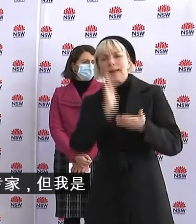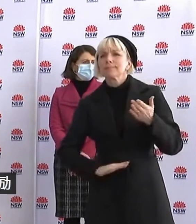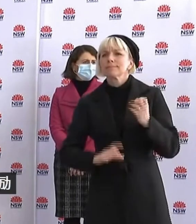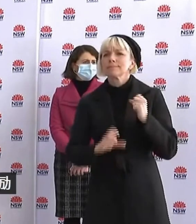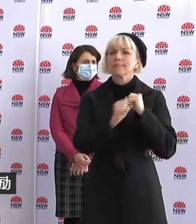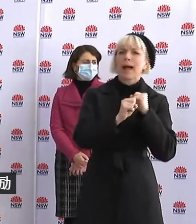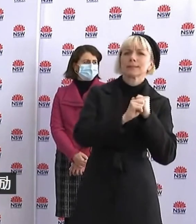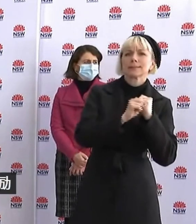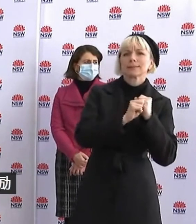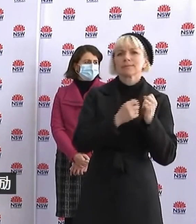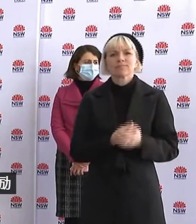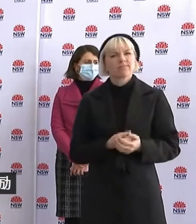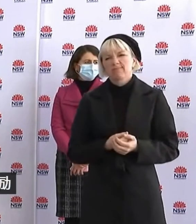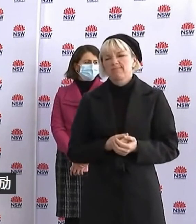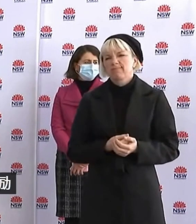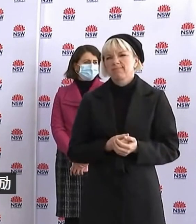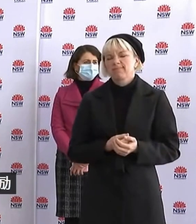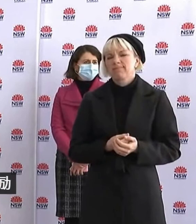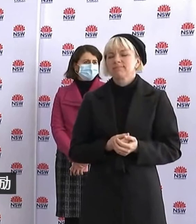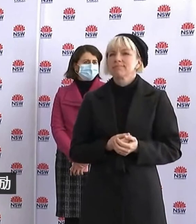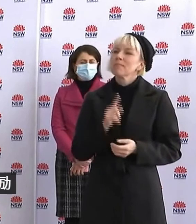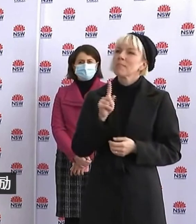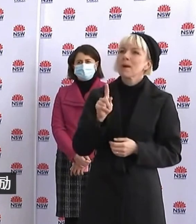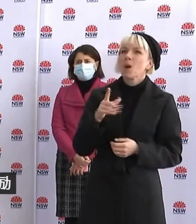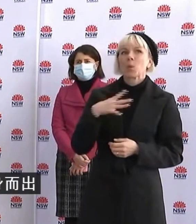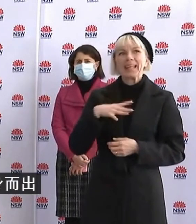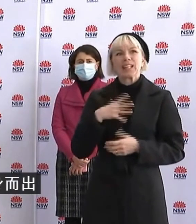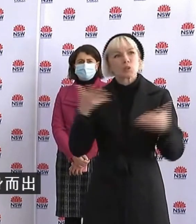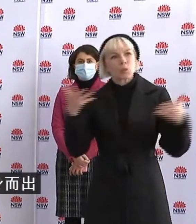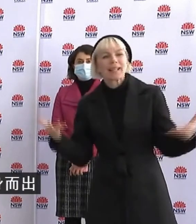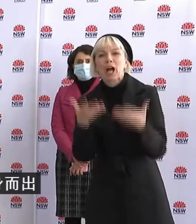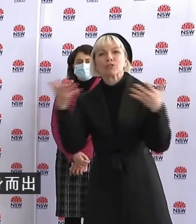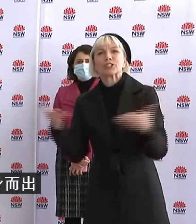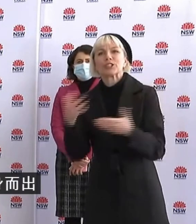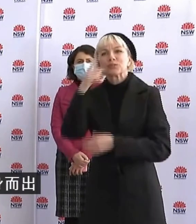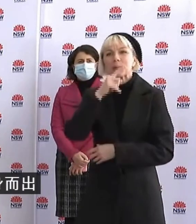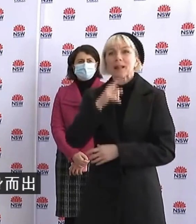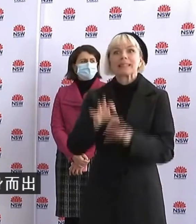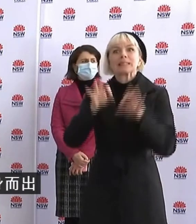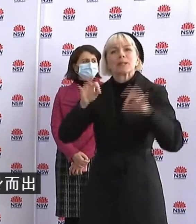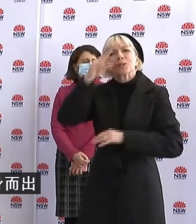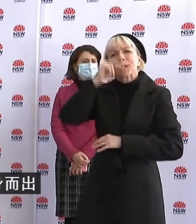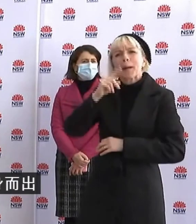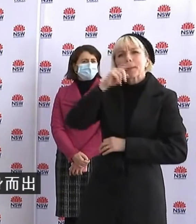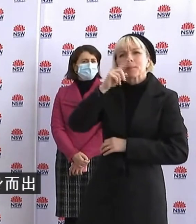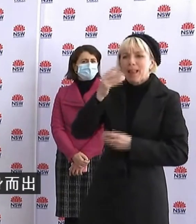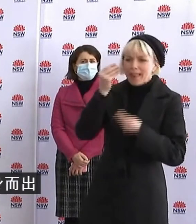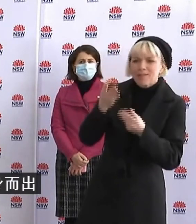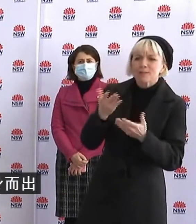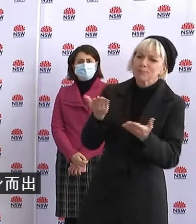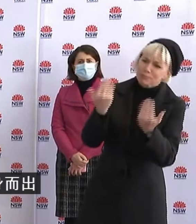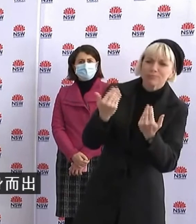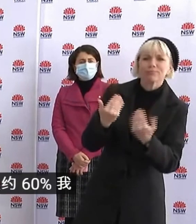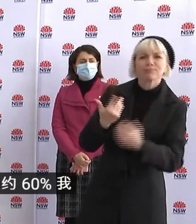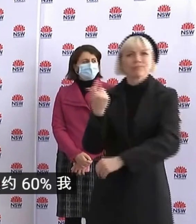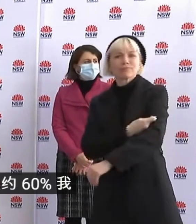but I do know that we need to have a type of advertising that encourages particularly young people to